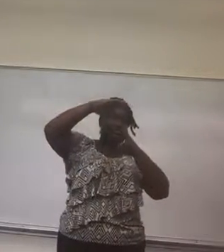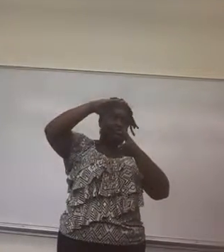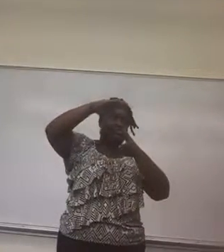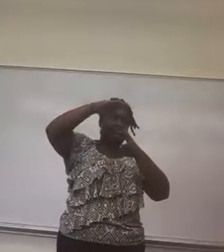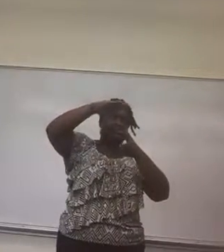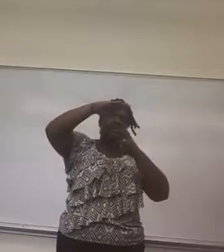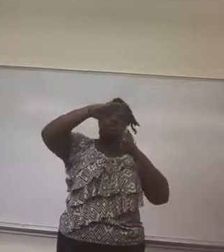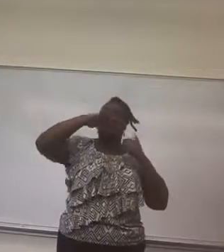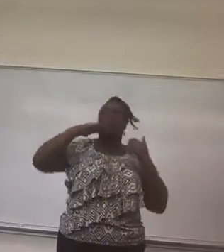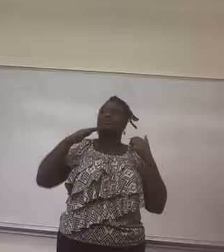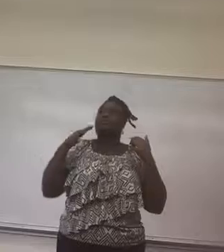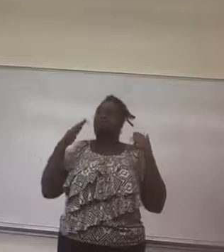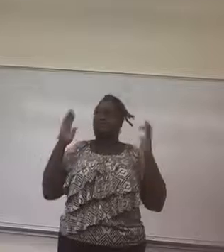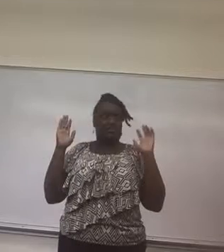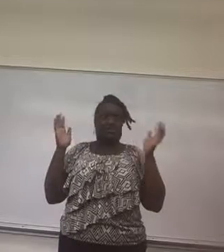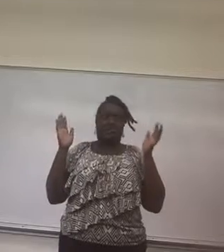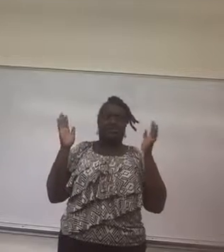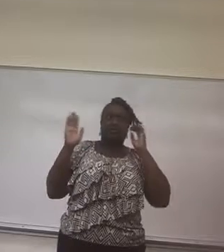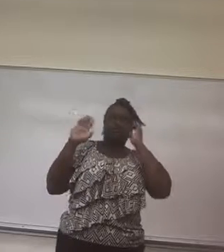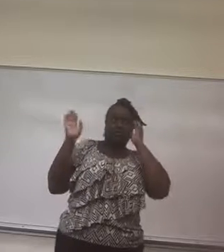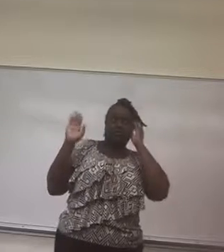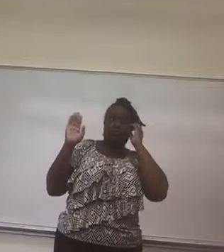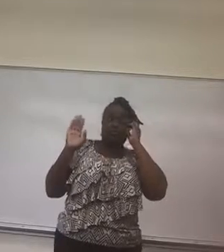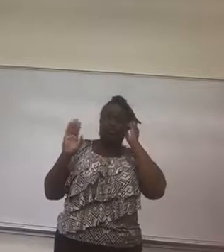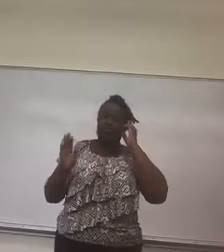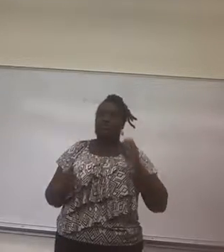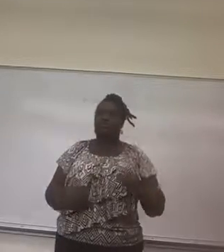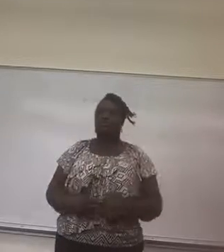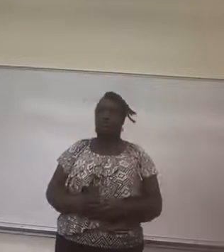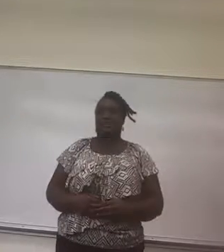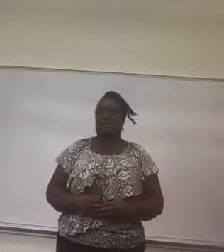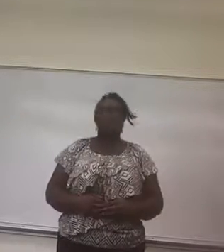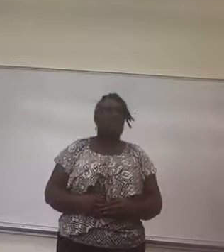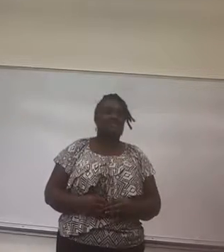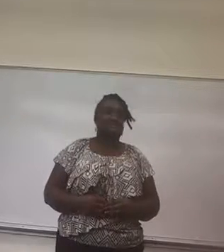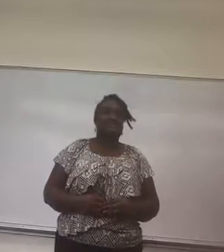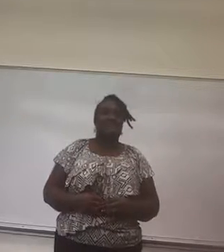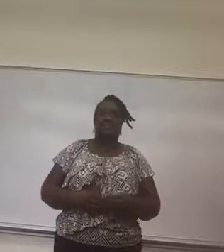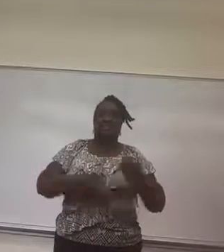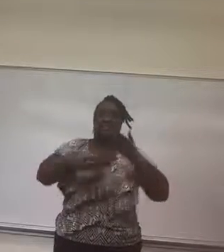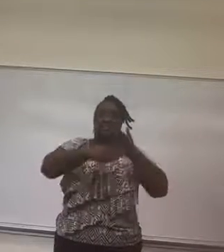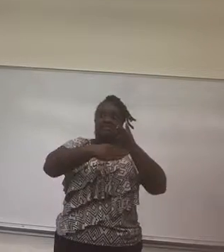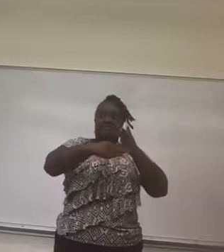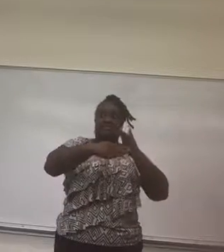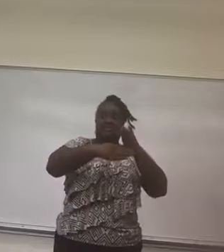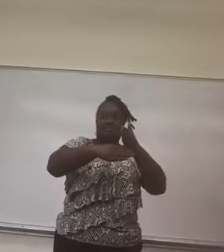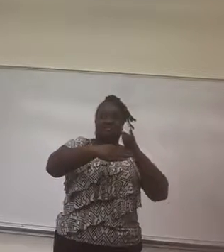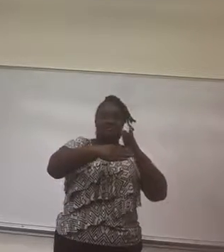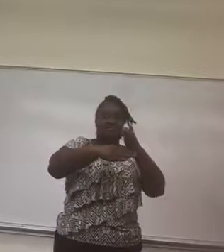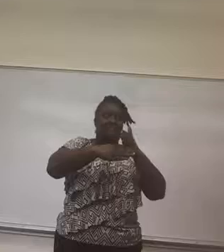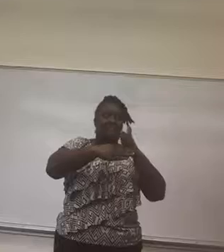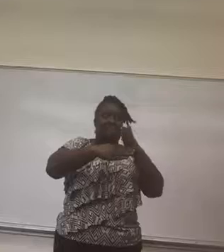somewhere. Here's the last one. We're only going to do a few today. This is the last one.